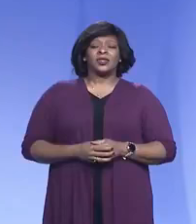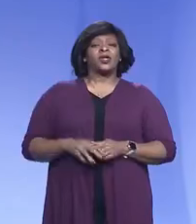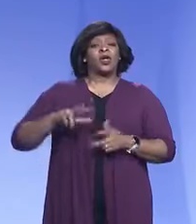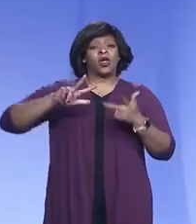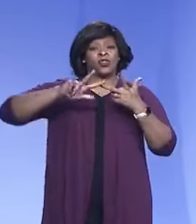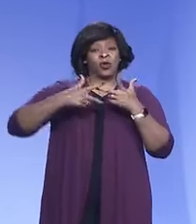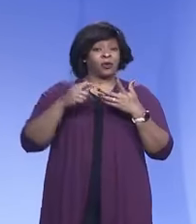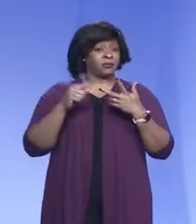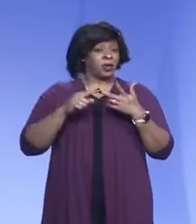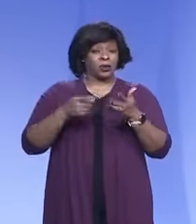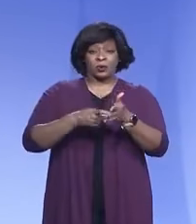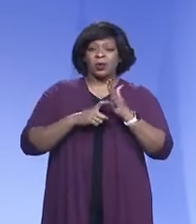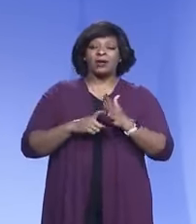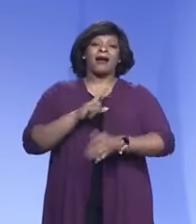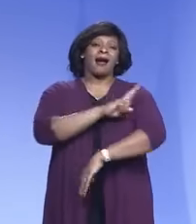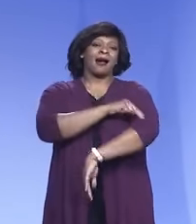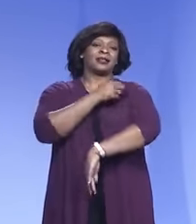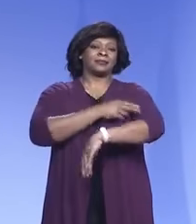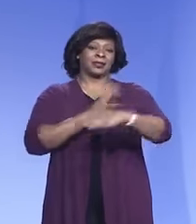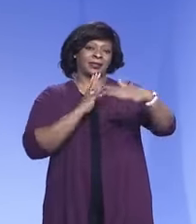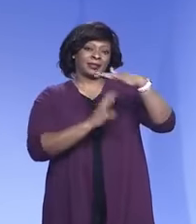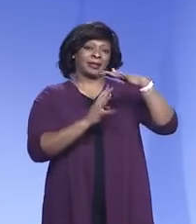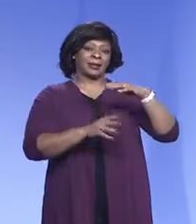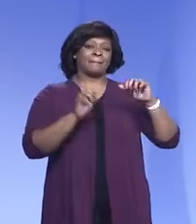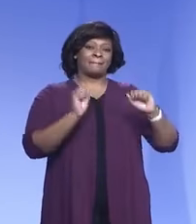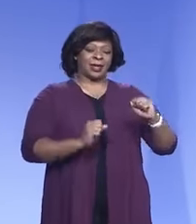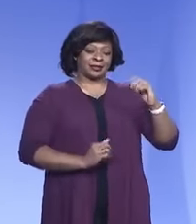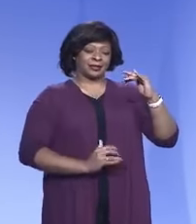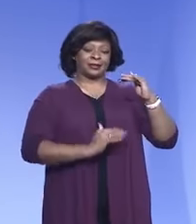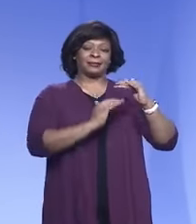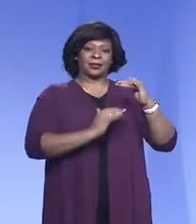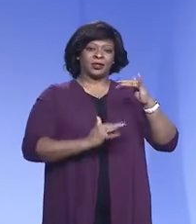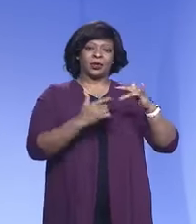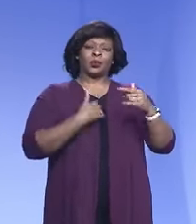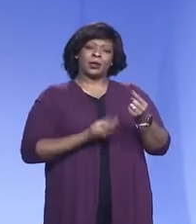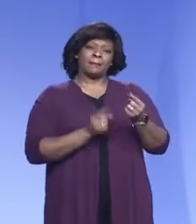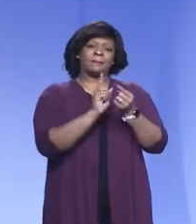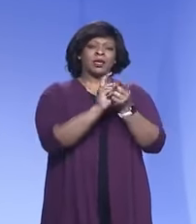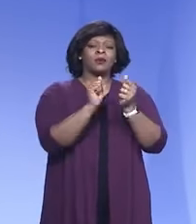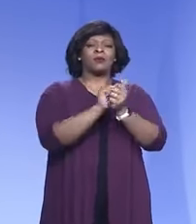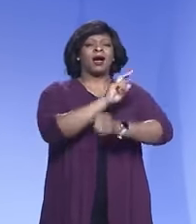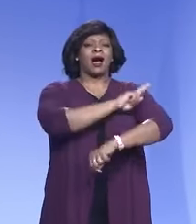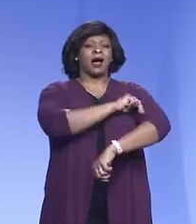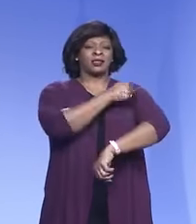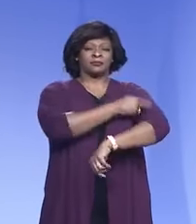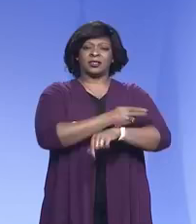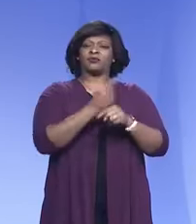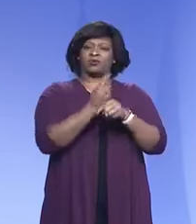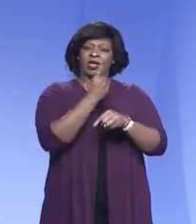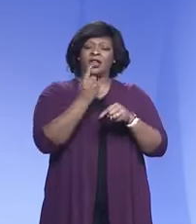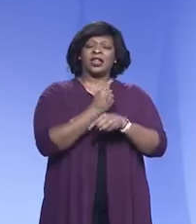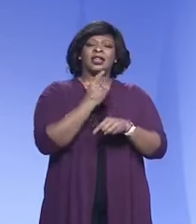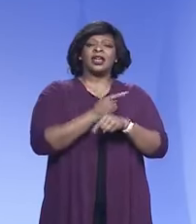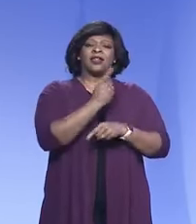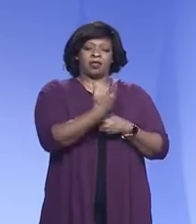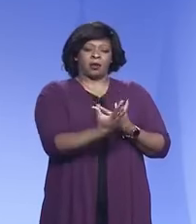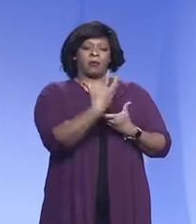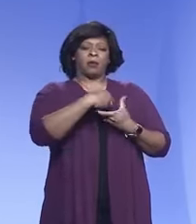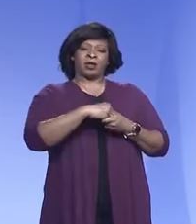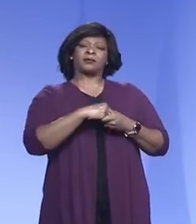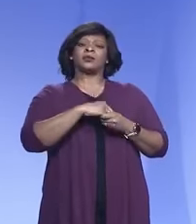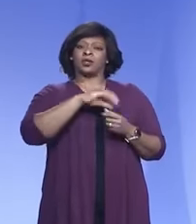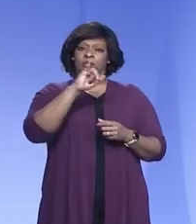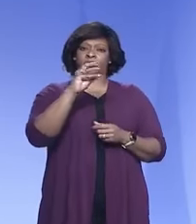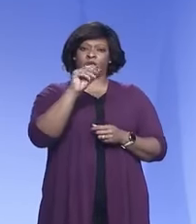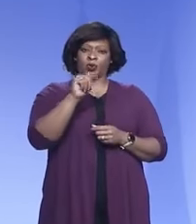third criteria is hospital capacity. And we meet regularly with our hospital leaders. They participate as part of the Joint